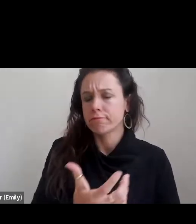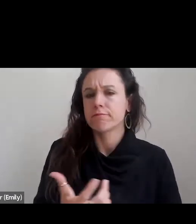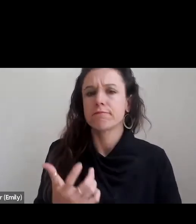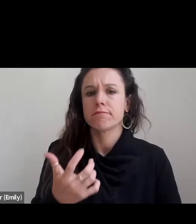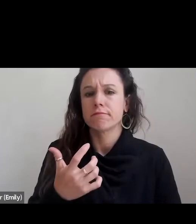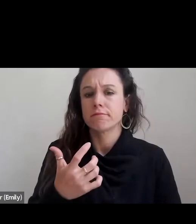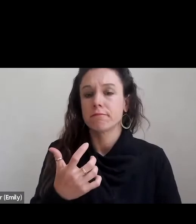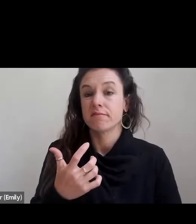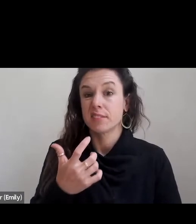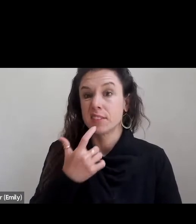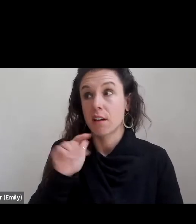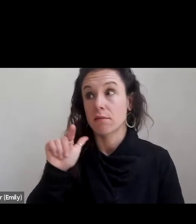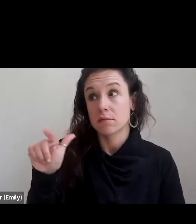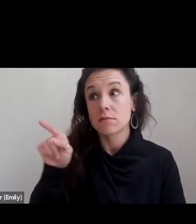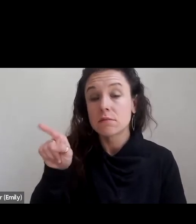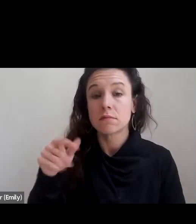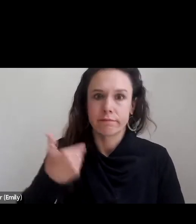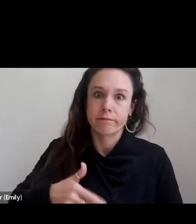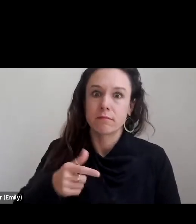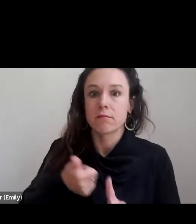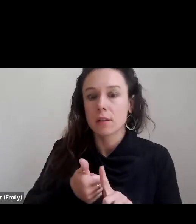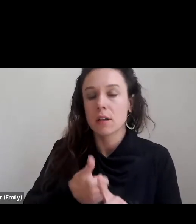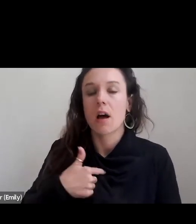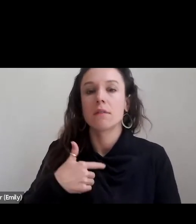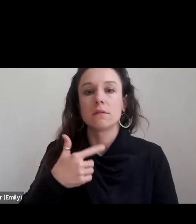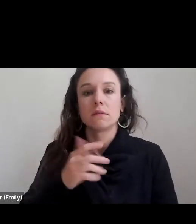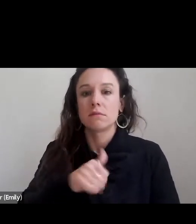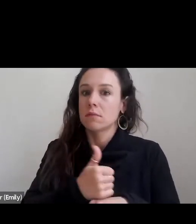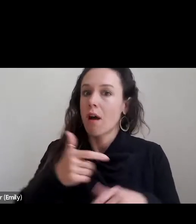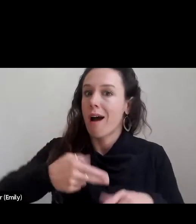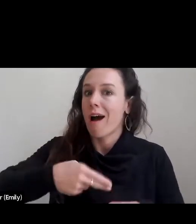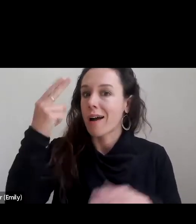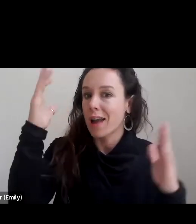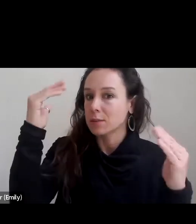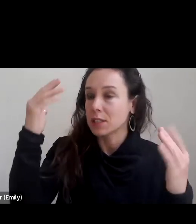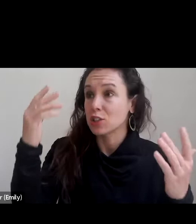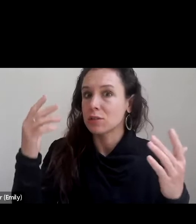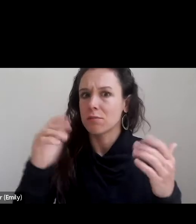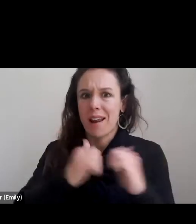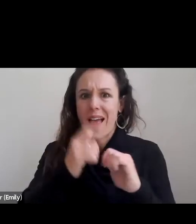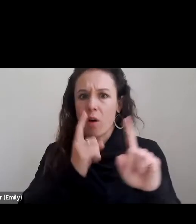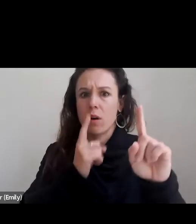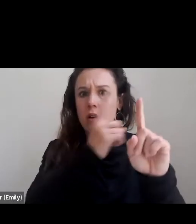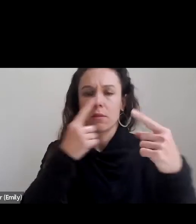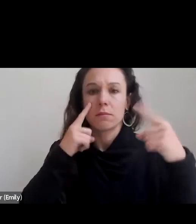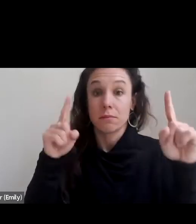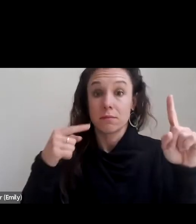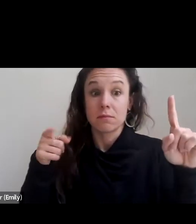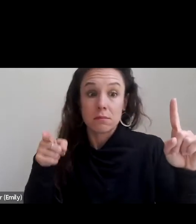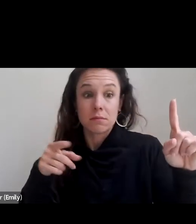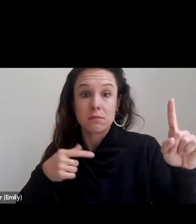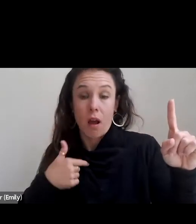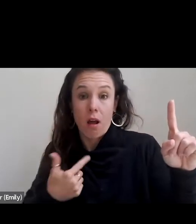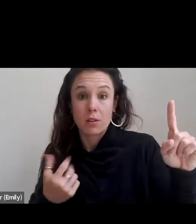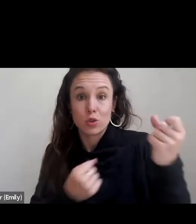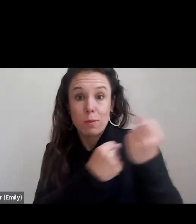very difficult expectations. They were very high expectations, but that I supported them to get there, and